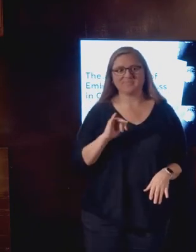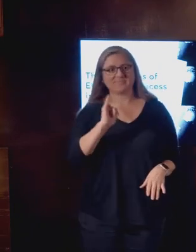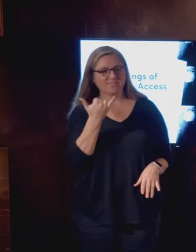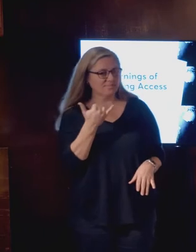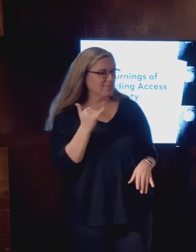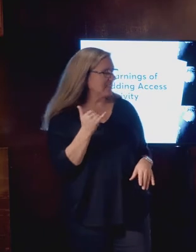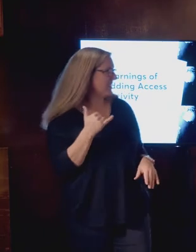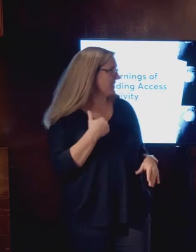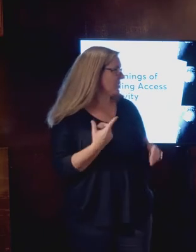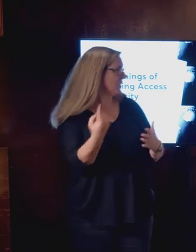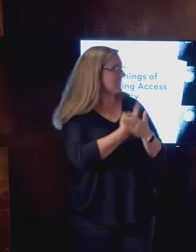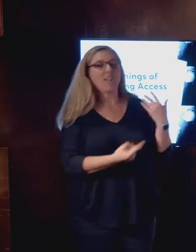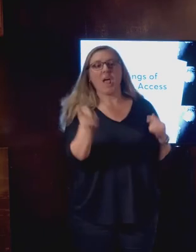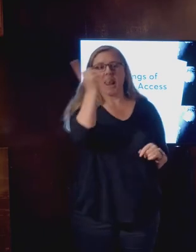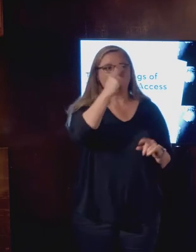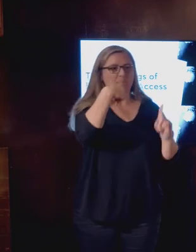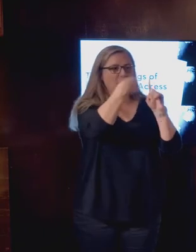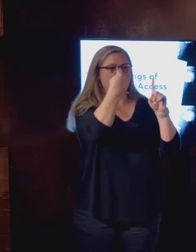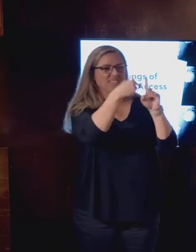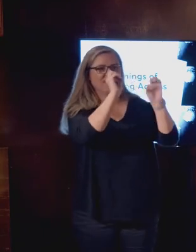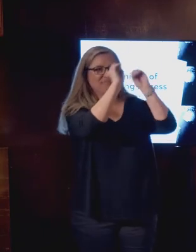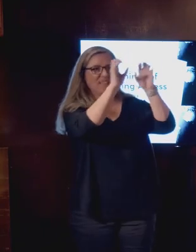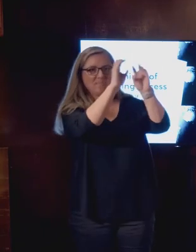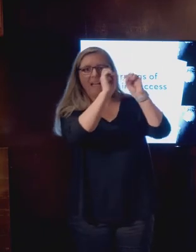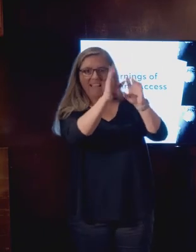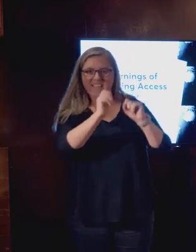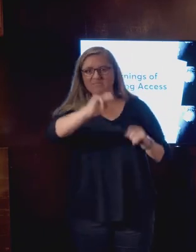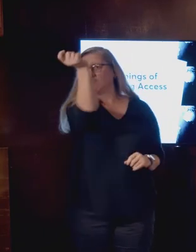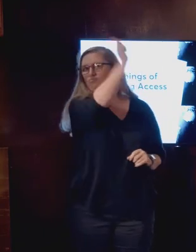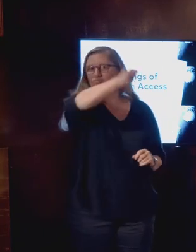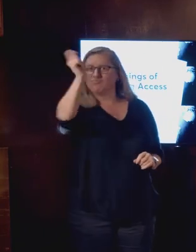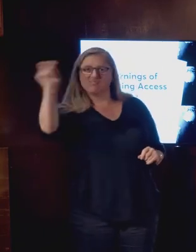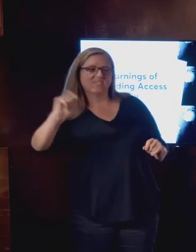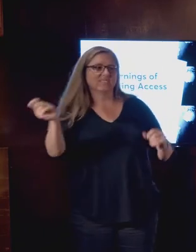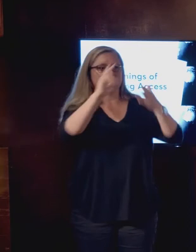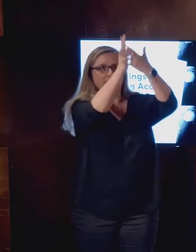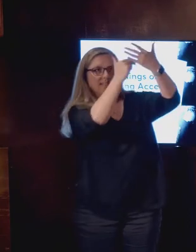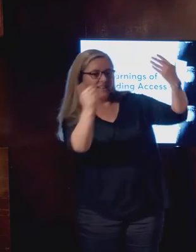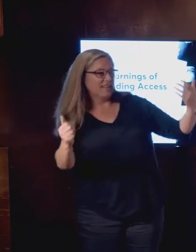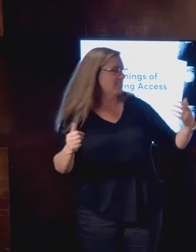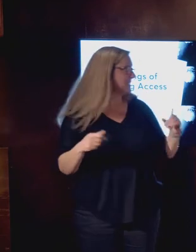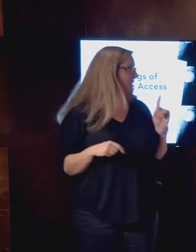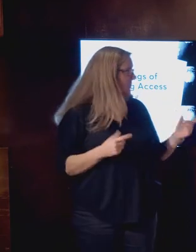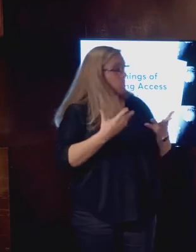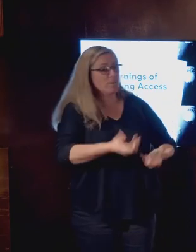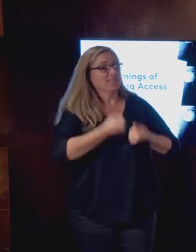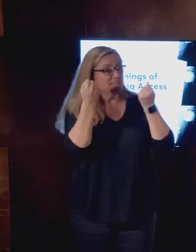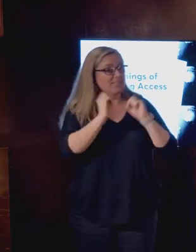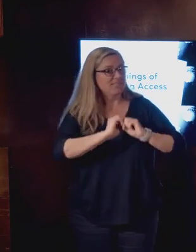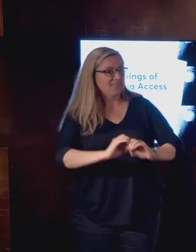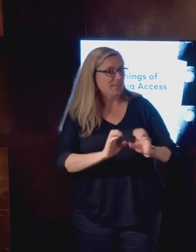about only people who had positive feedback wrote up there, you know, and drew pictures and.